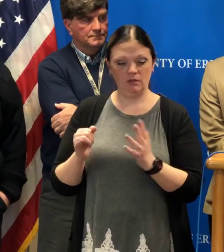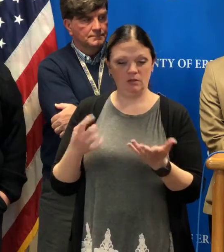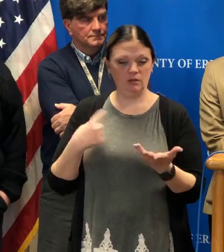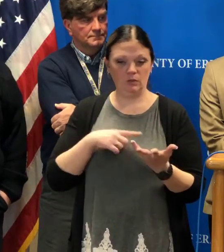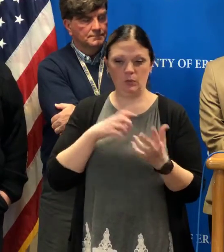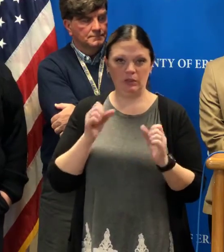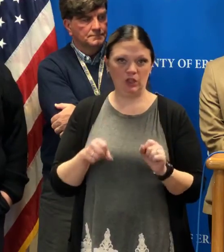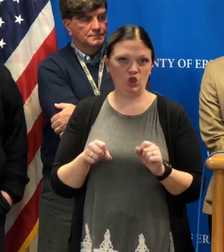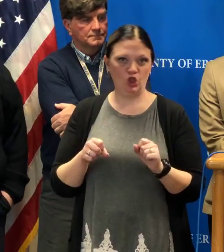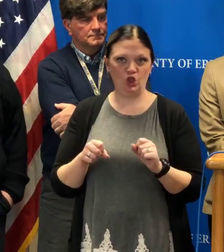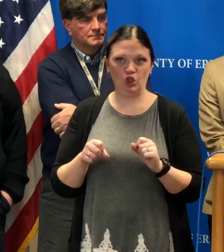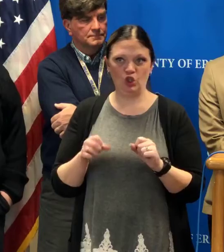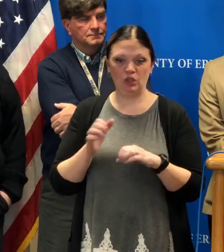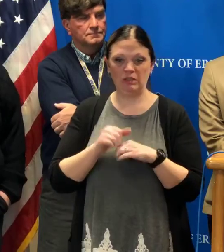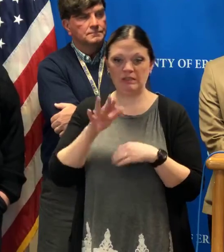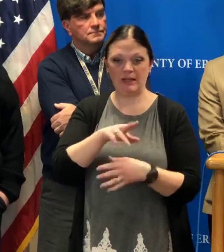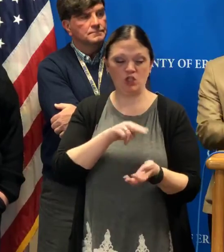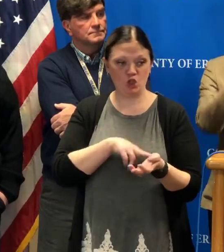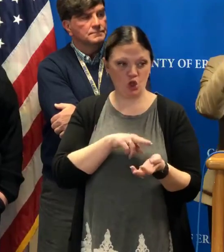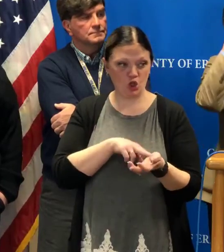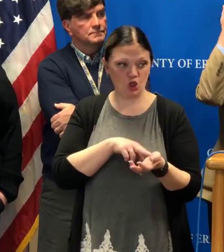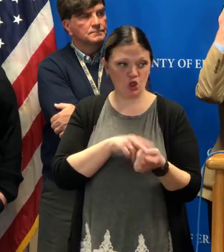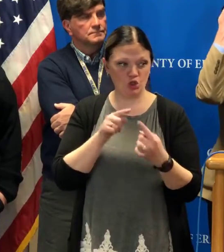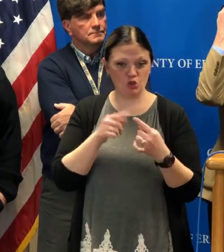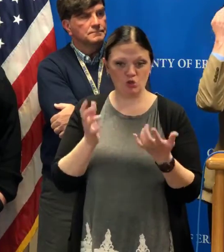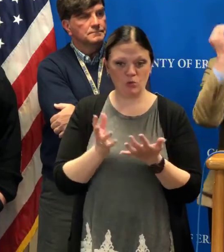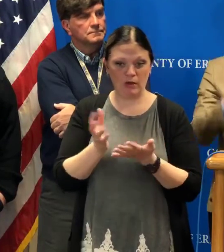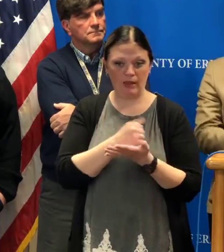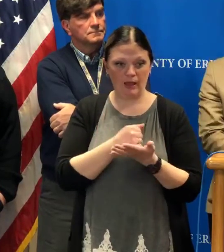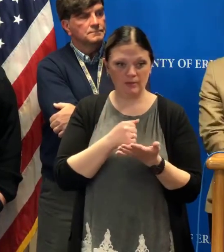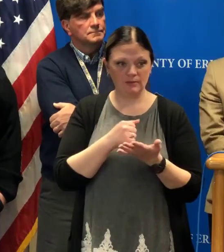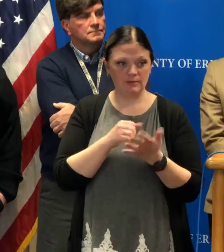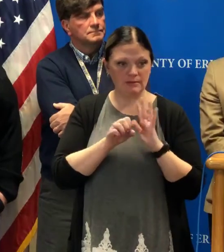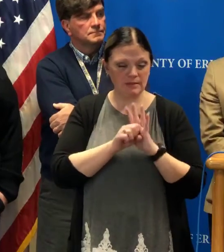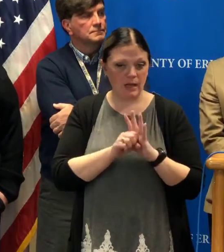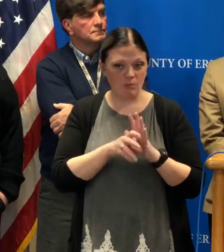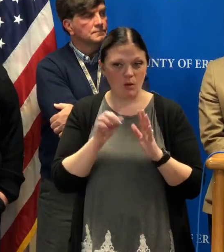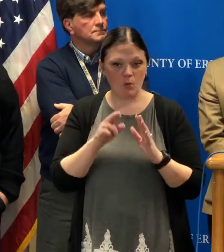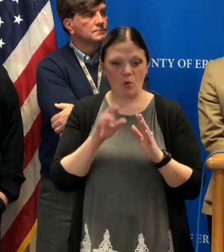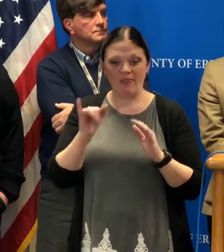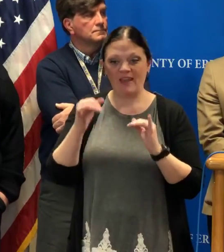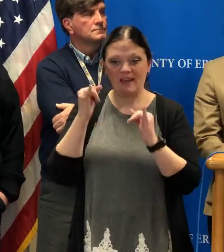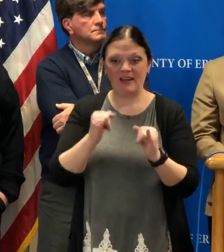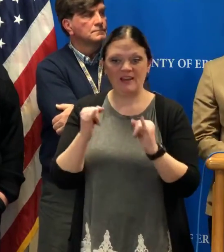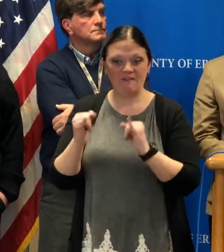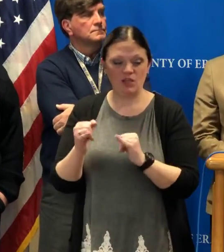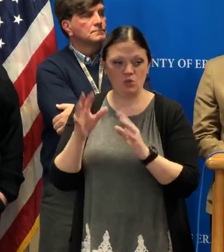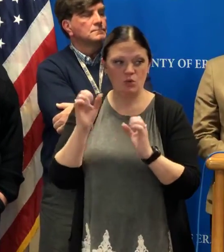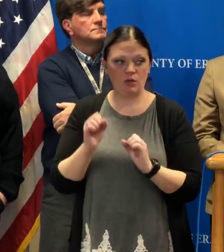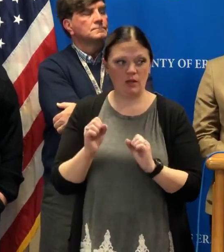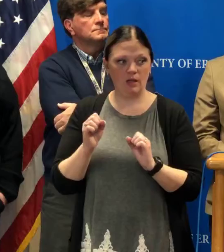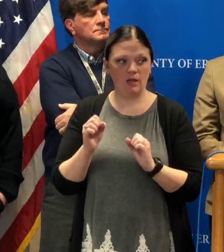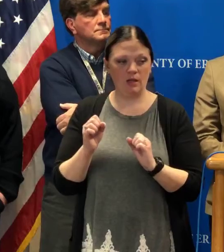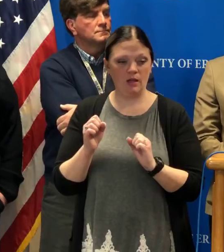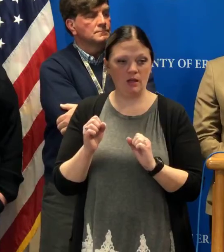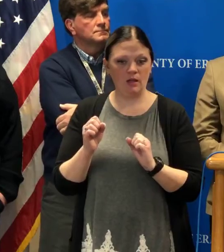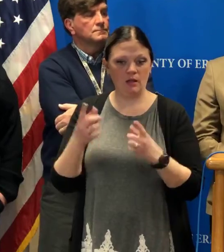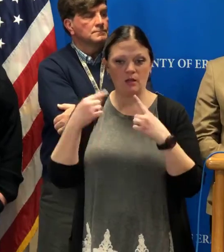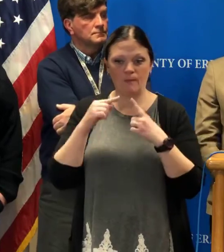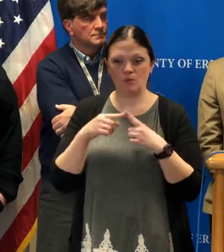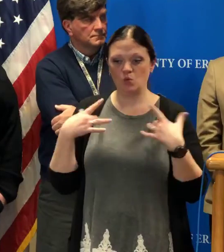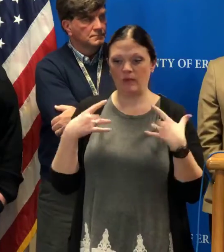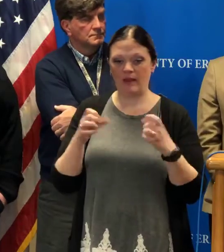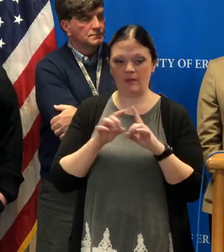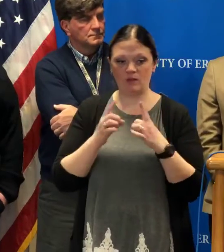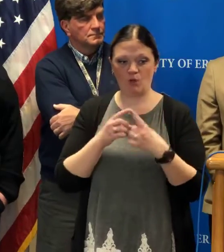either send a nurse out to collect the specimens, or we could have that individual come to our health